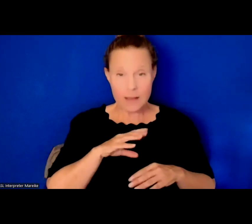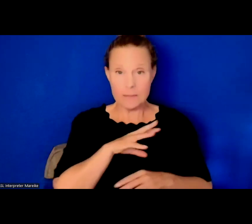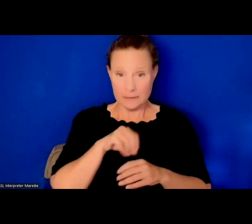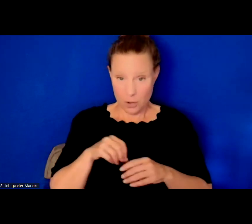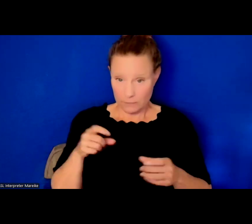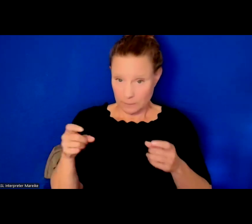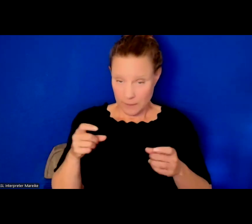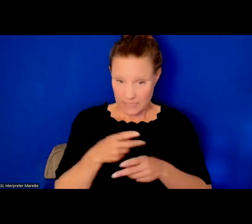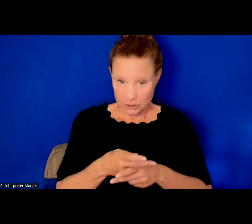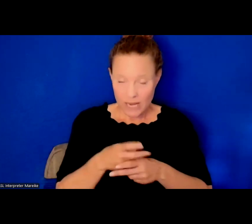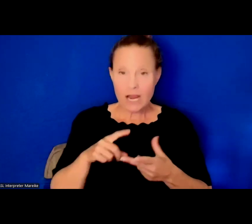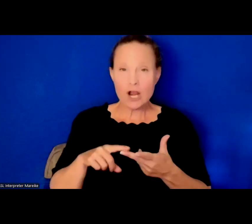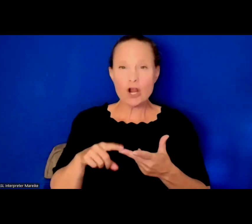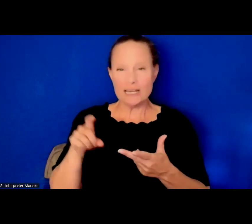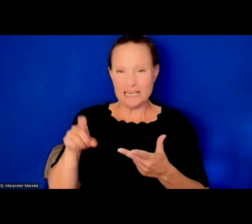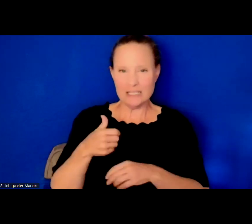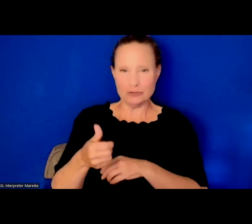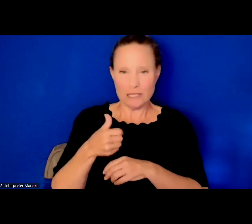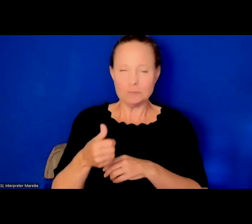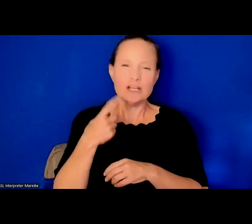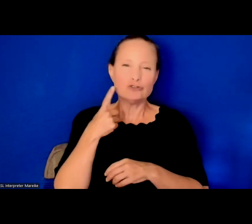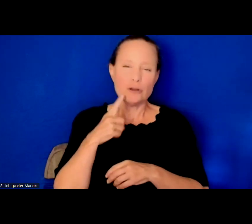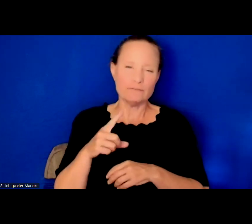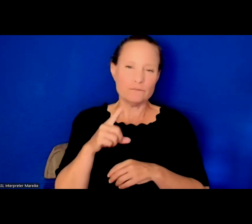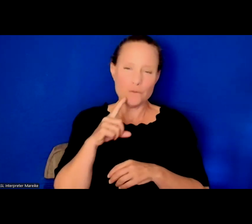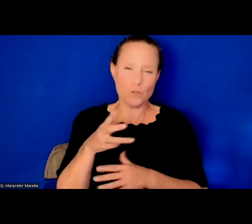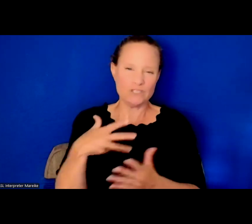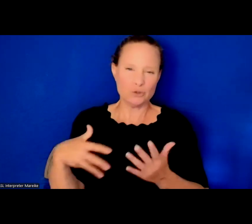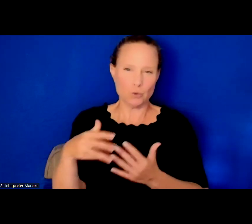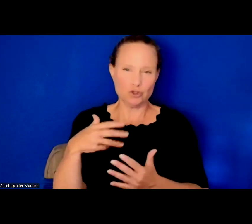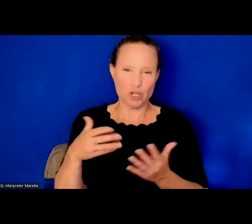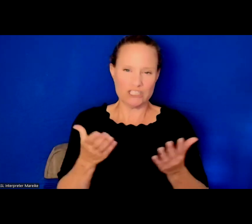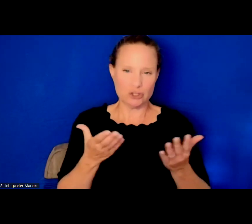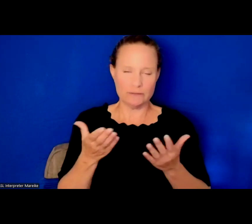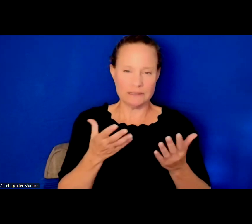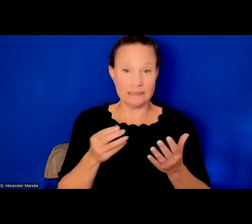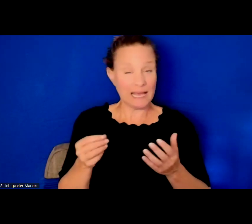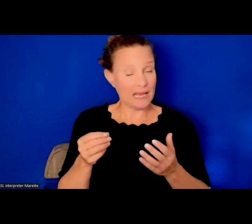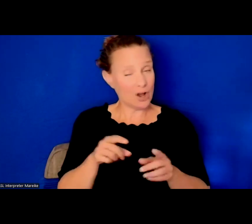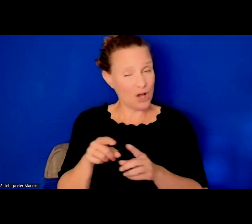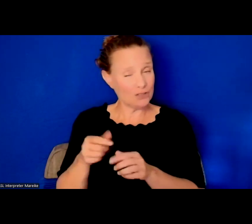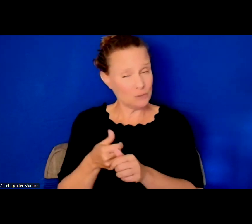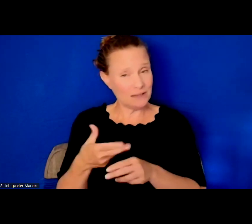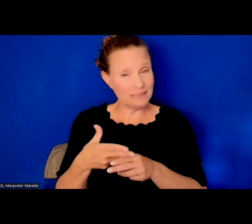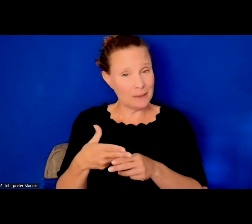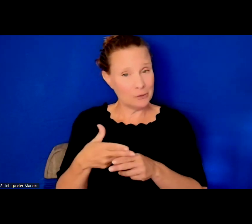needing transportation for those services. And again, that is a temporary service.